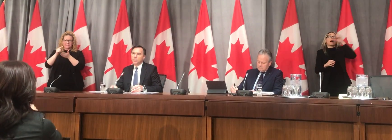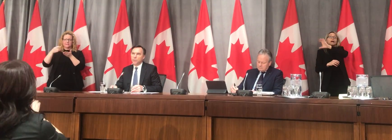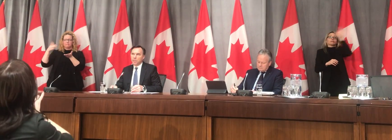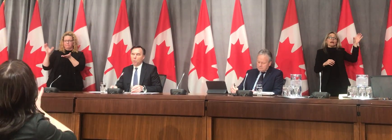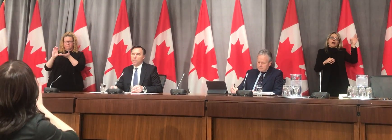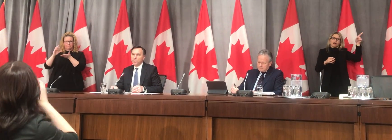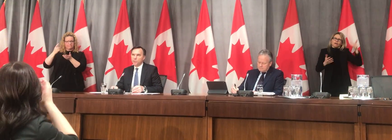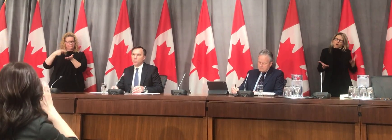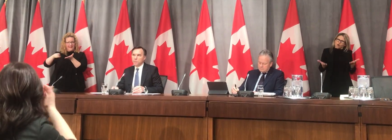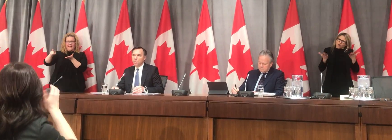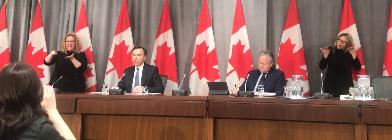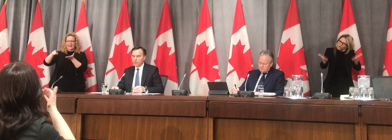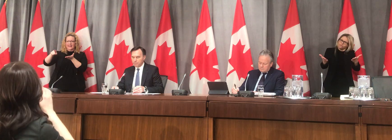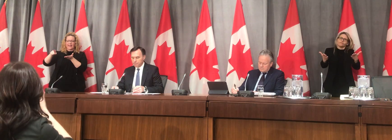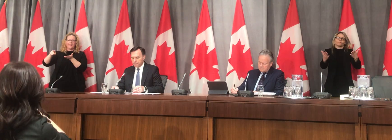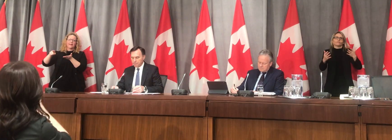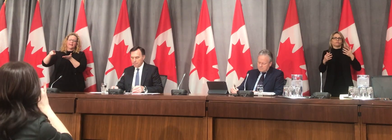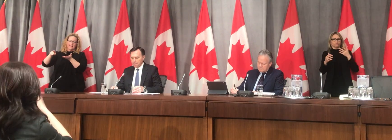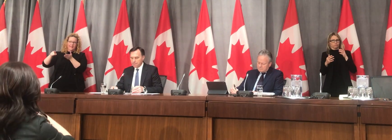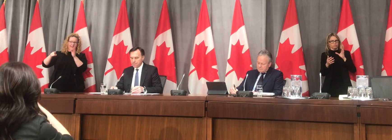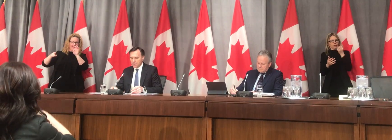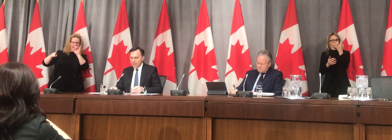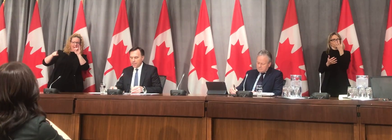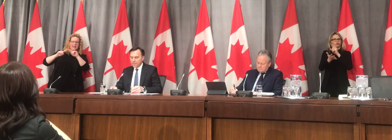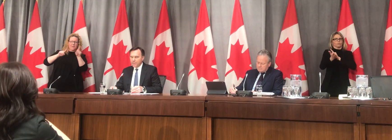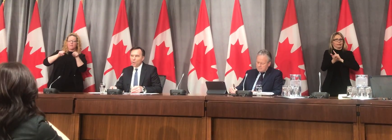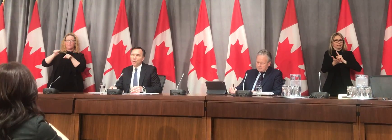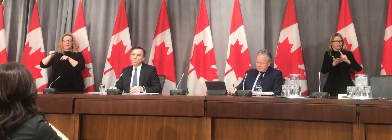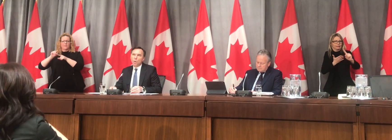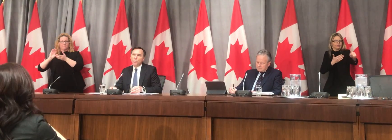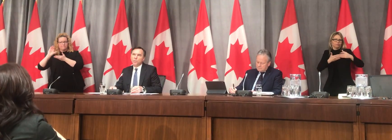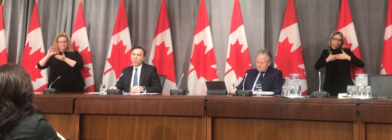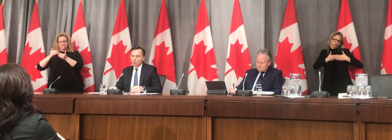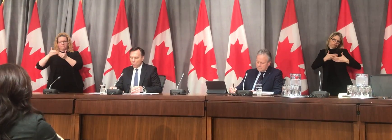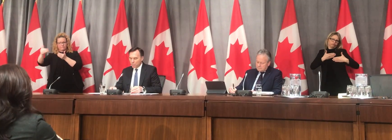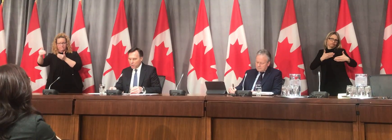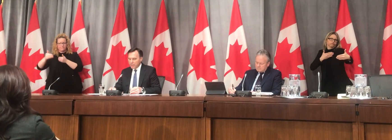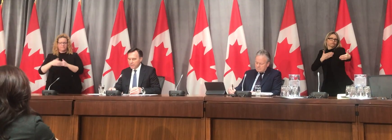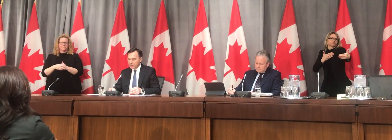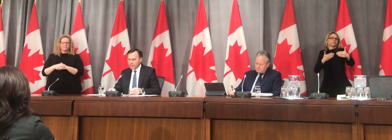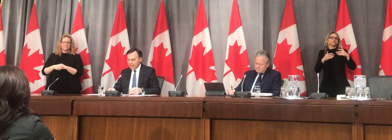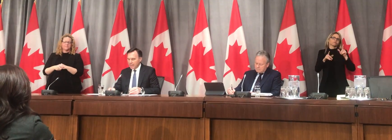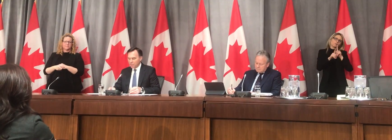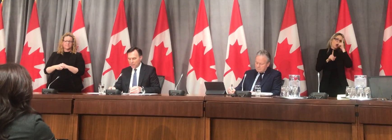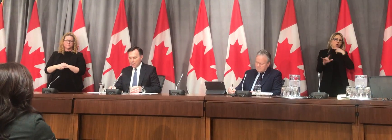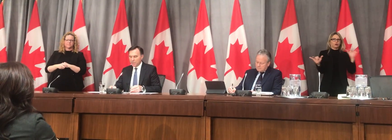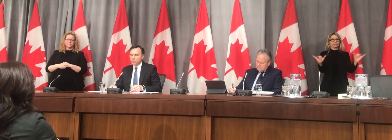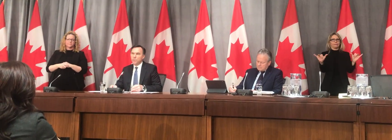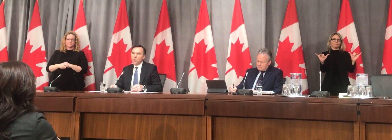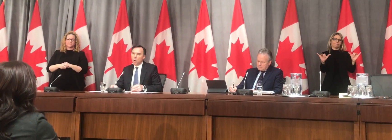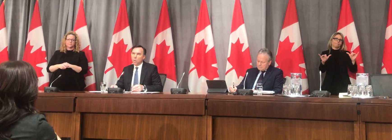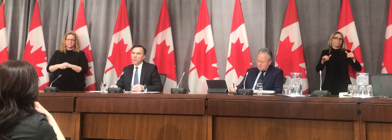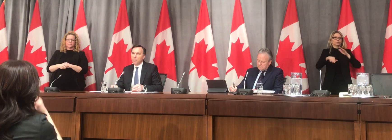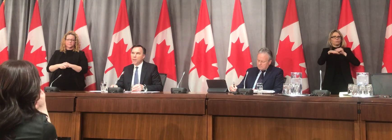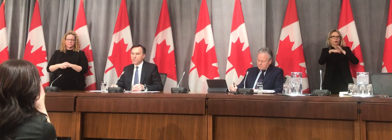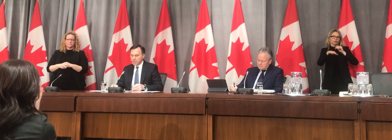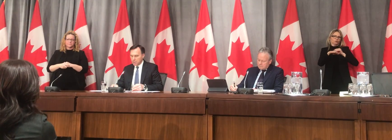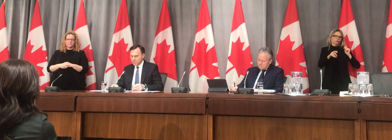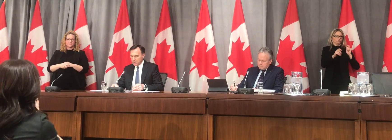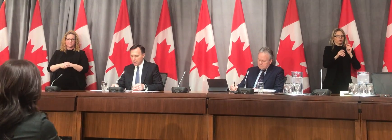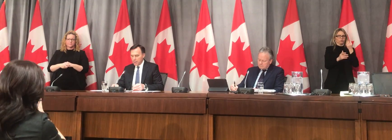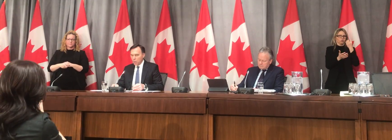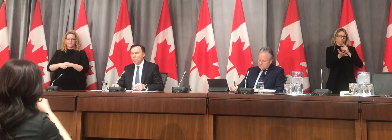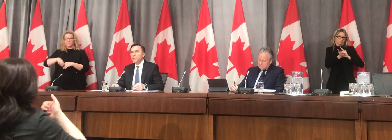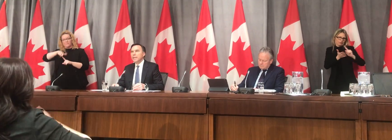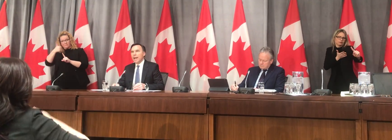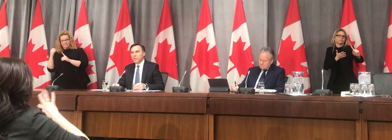level to the employment insurance program. There are also over 12 million Canadian families with low and modest